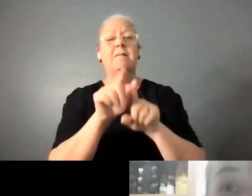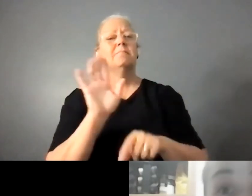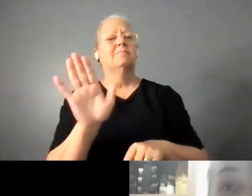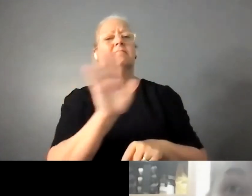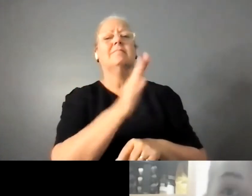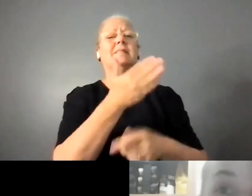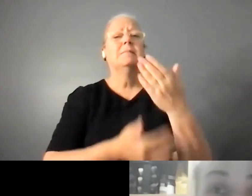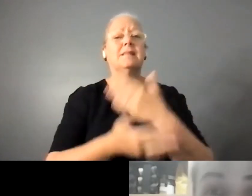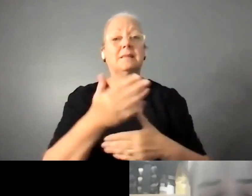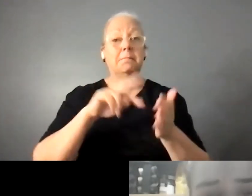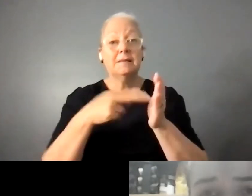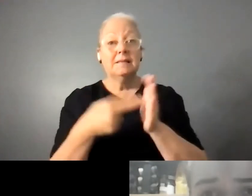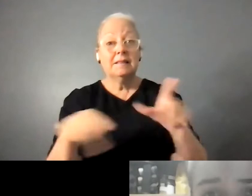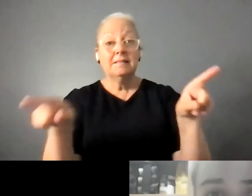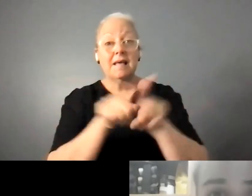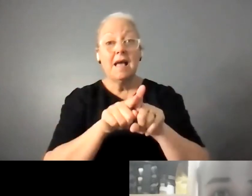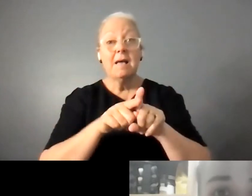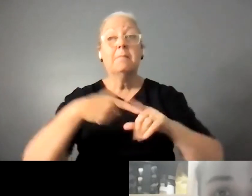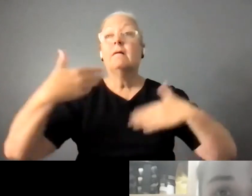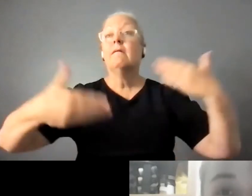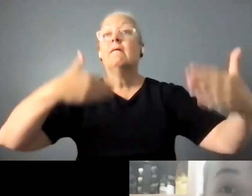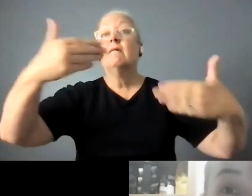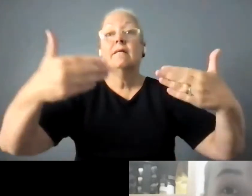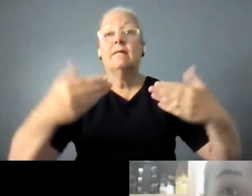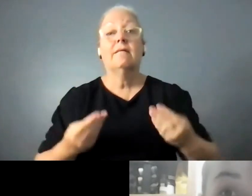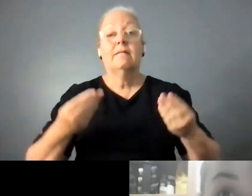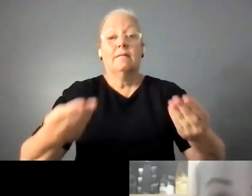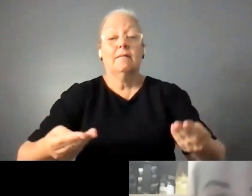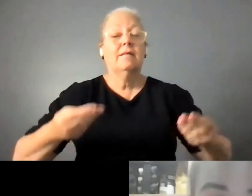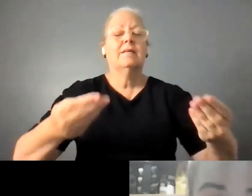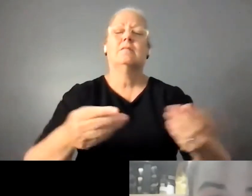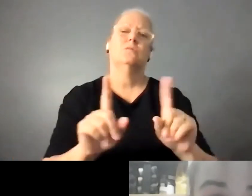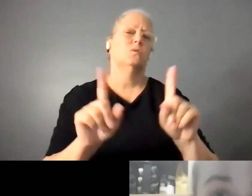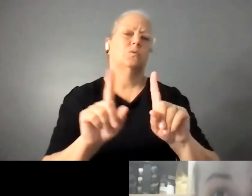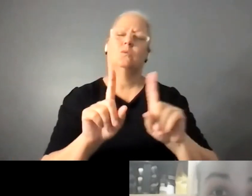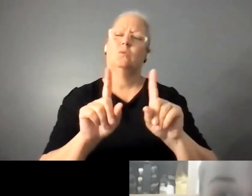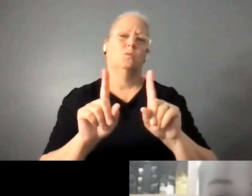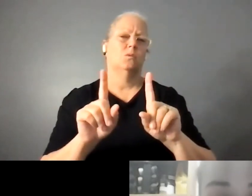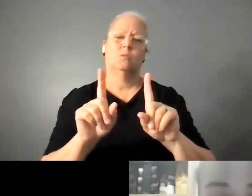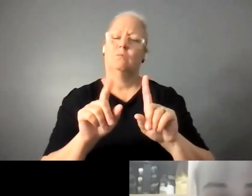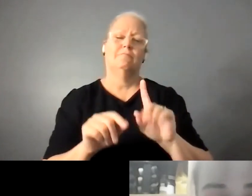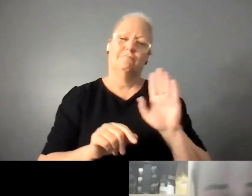aid cannot be the same. It is wrong to think that people with disabilities are